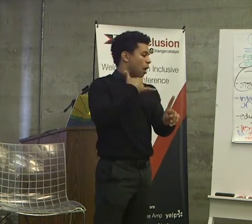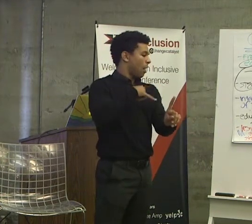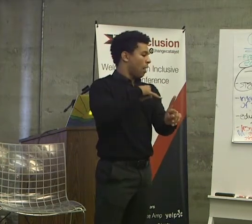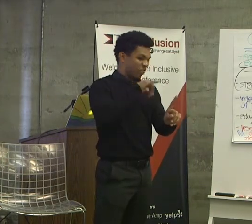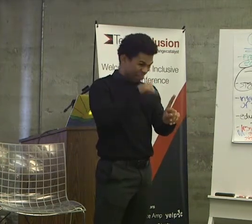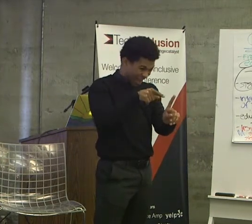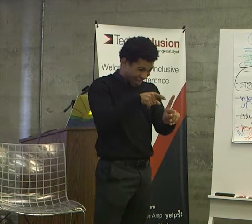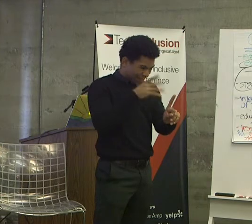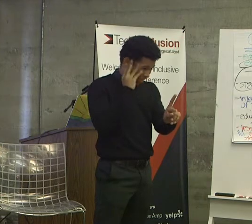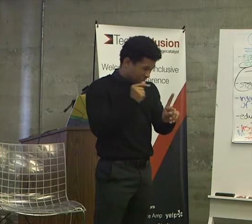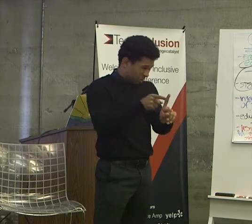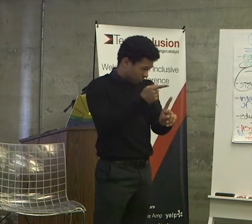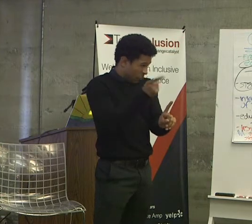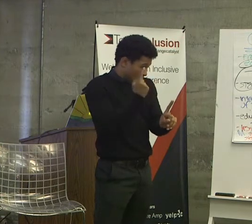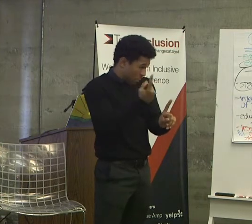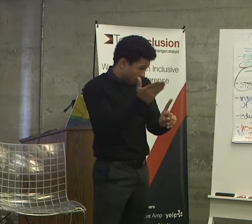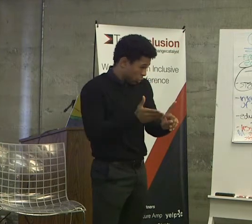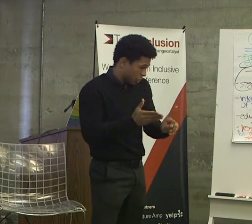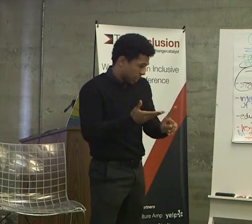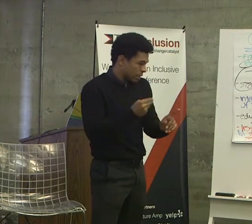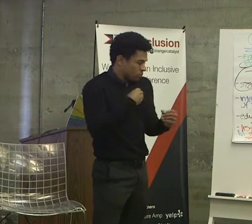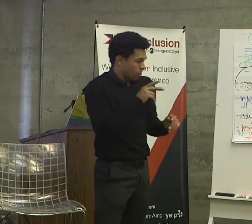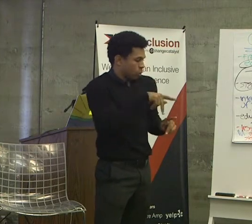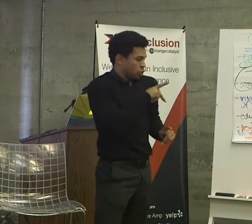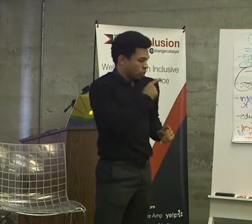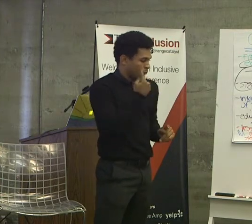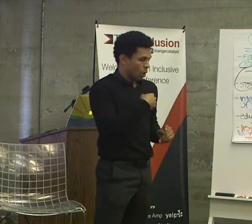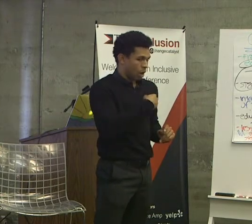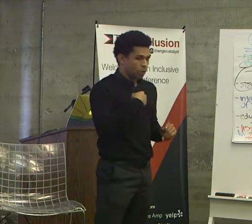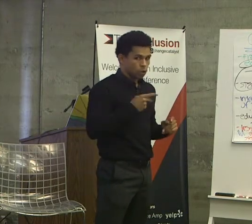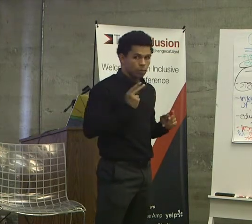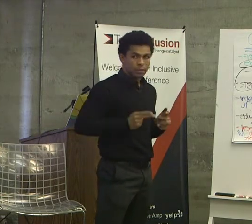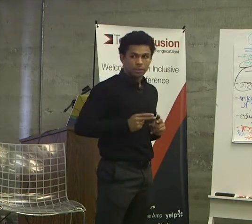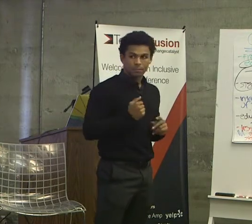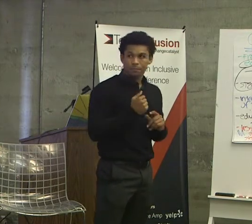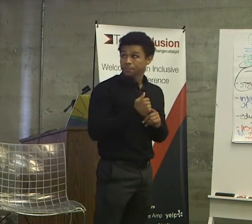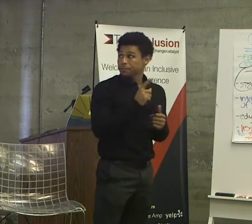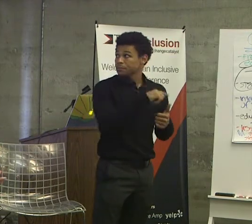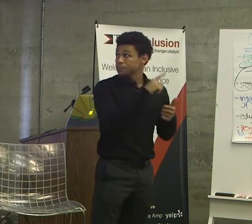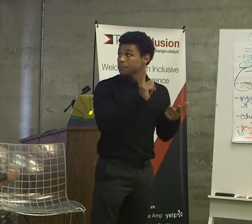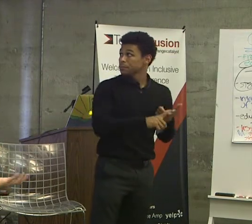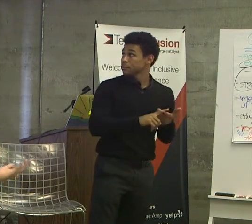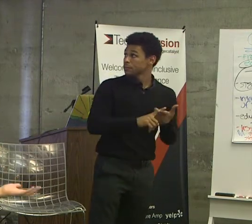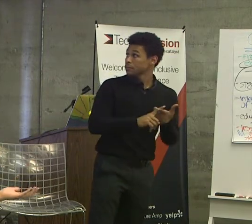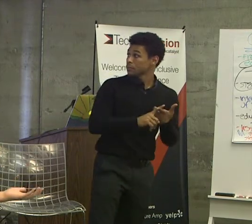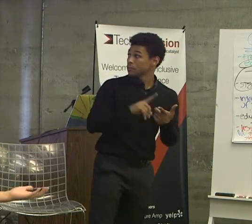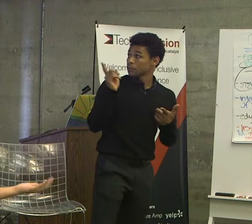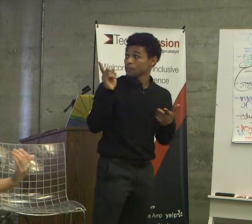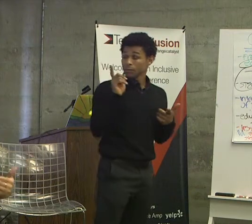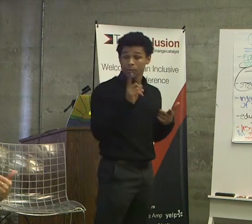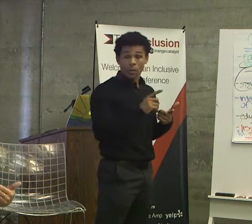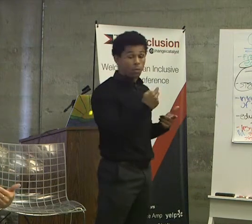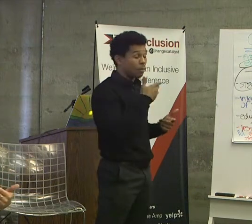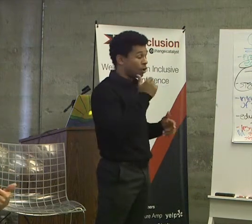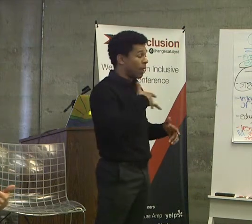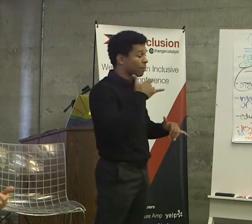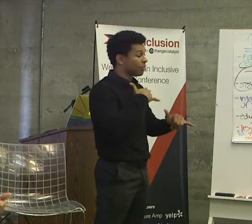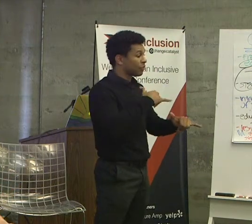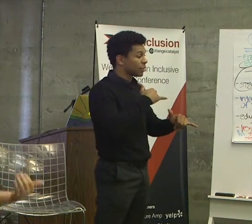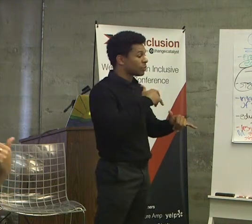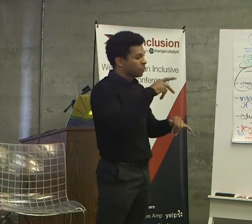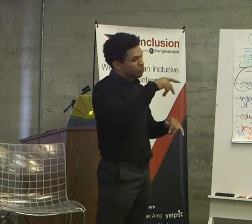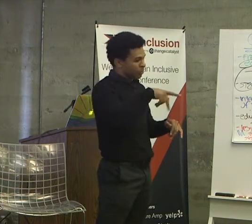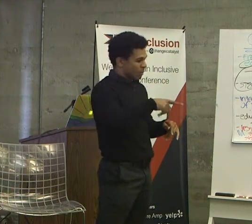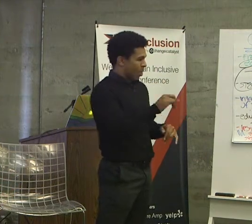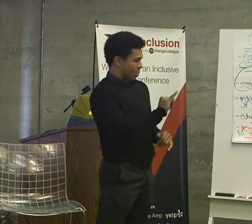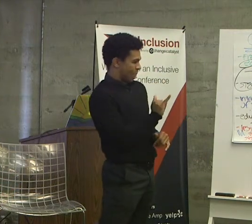experience. The second bias we have is pretty simple. We're better at empathizing with people like us.